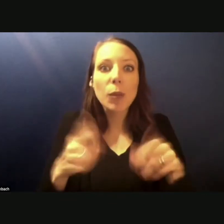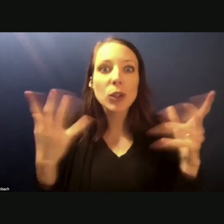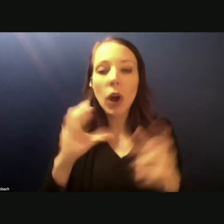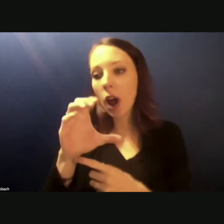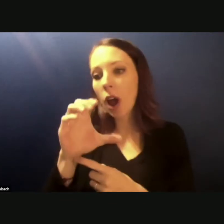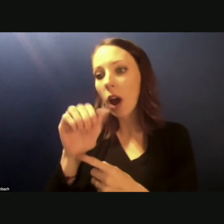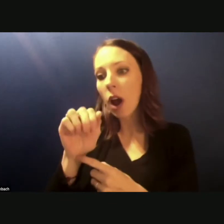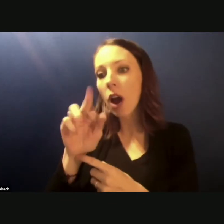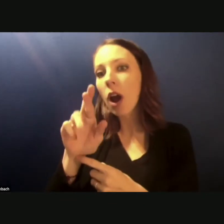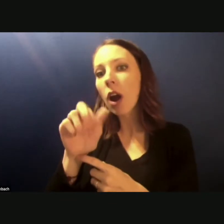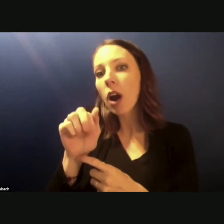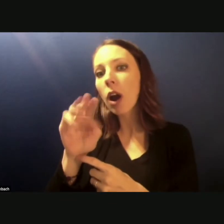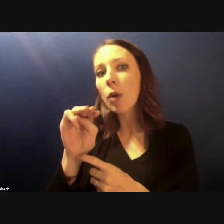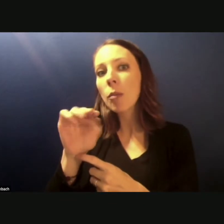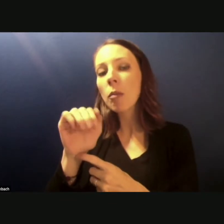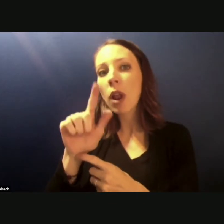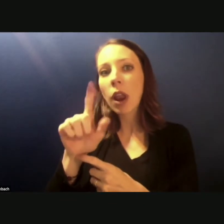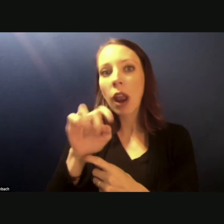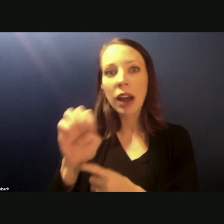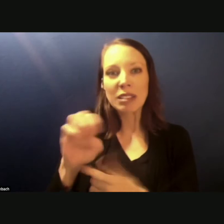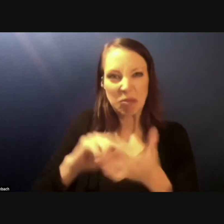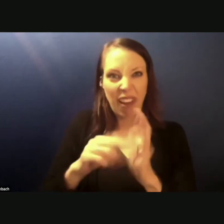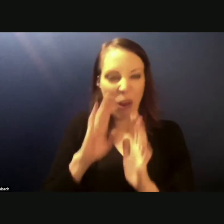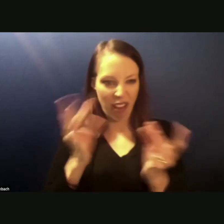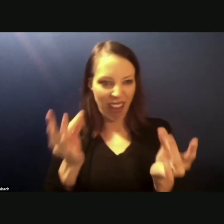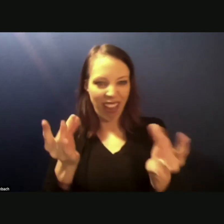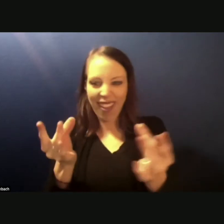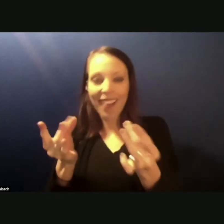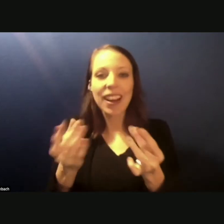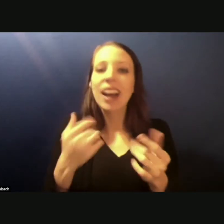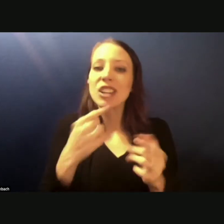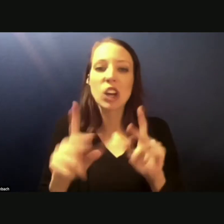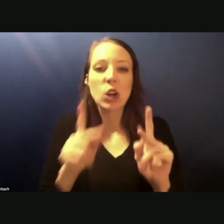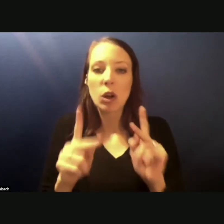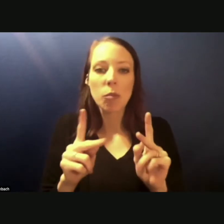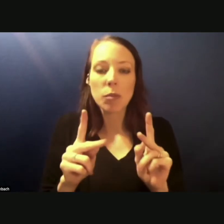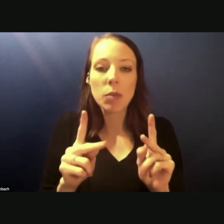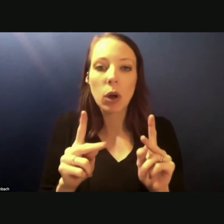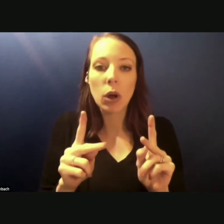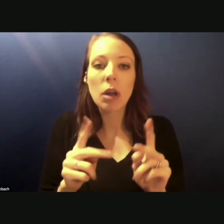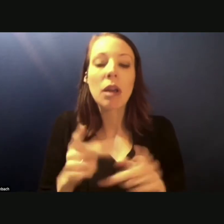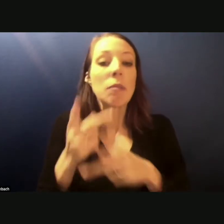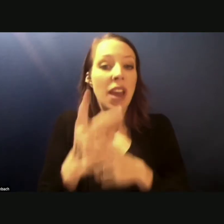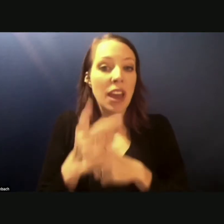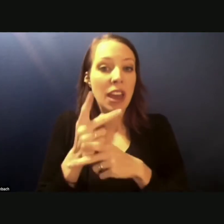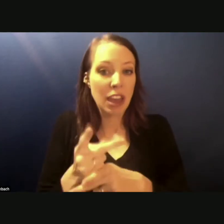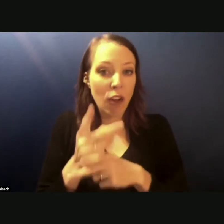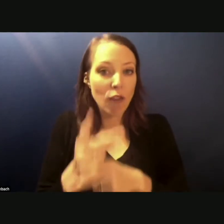the recipe, I tell people not to cheat themselves. And the reason I say that is